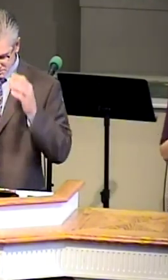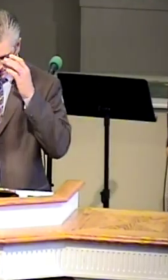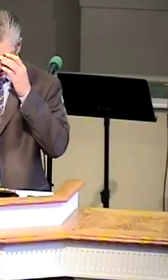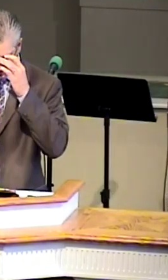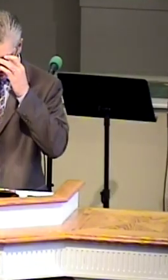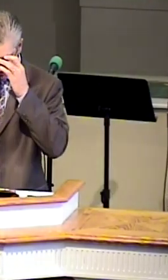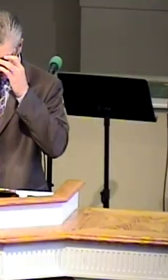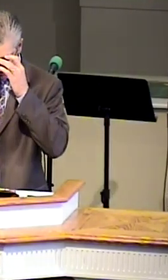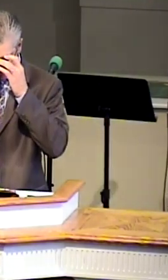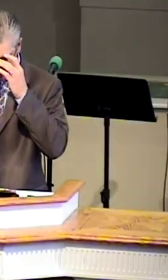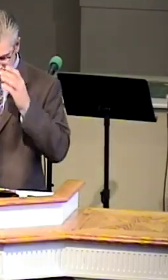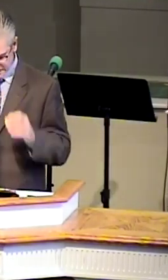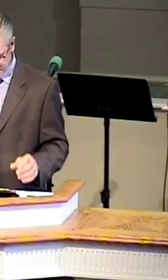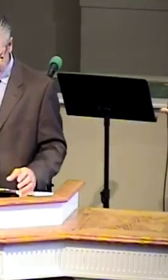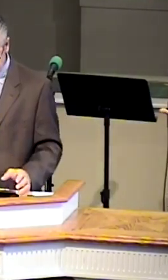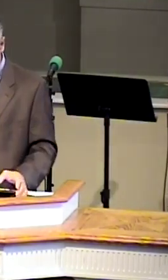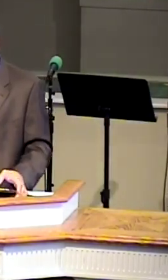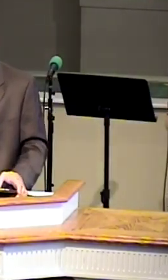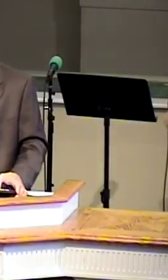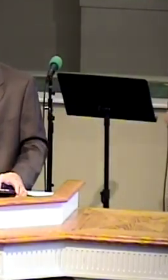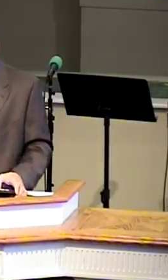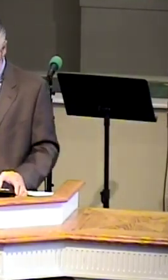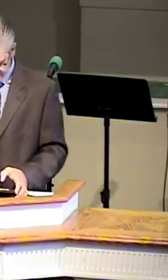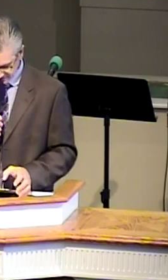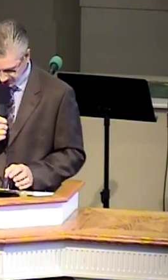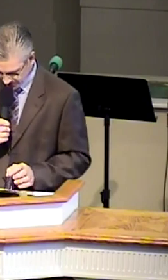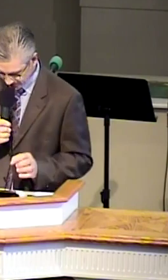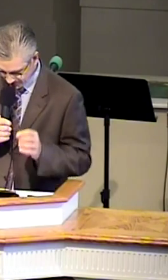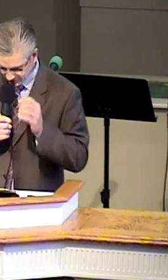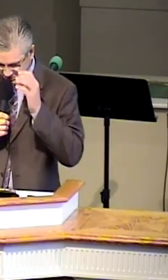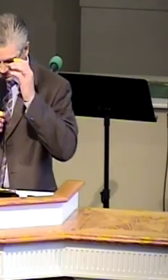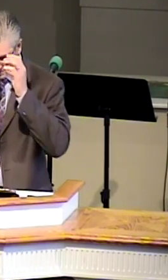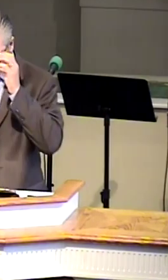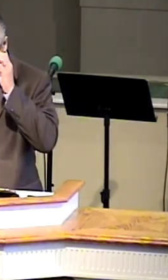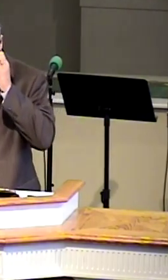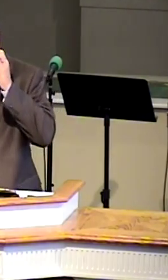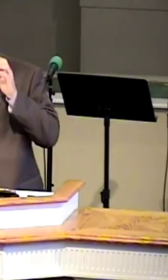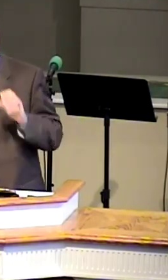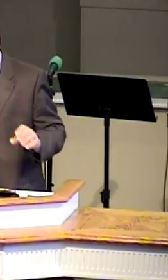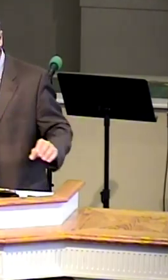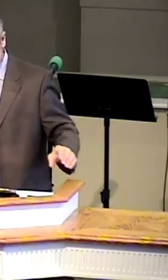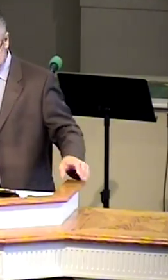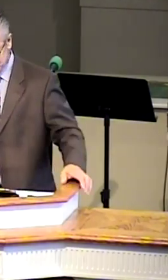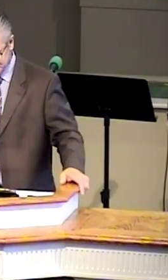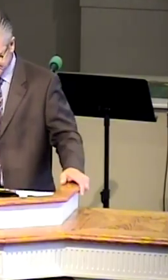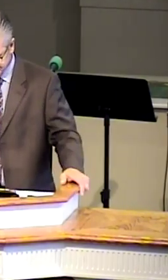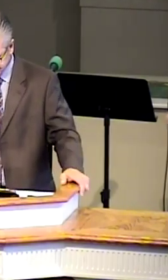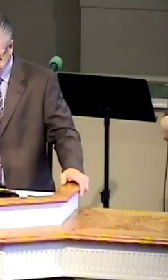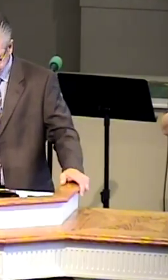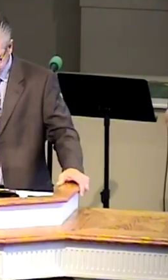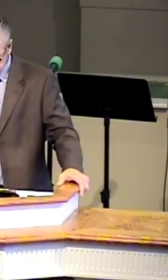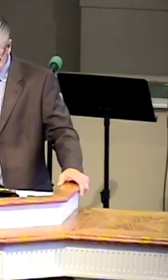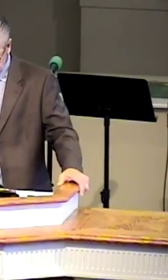As you're turning to Acts chapter 8, verse